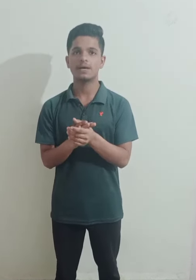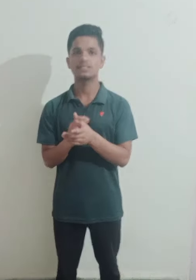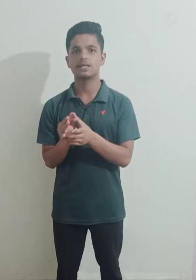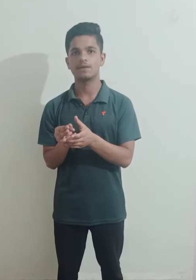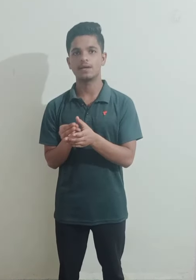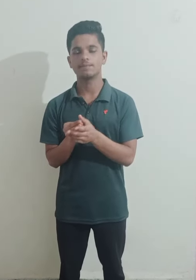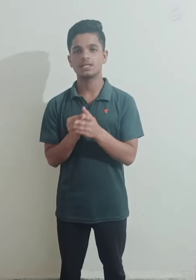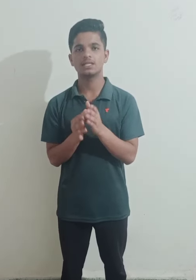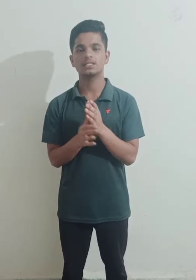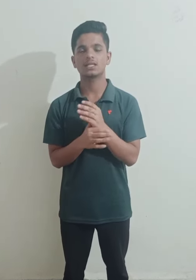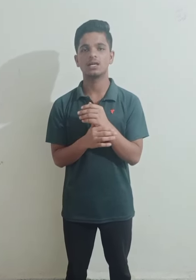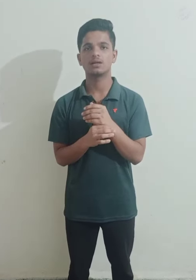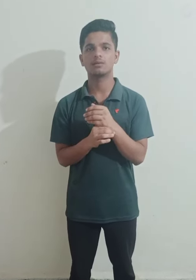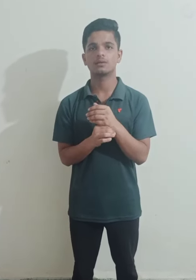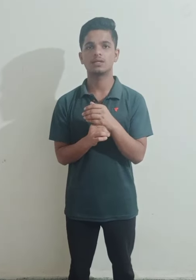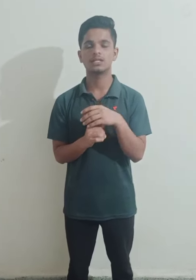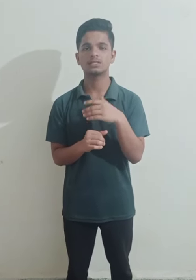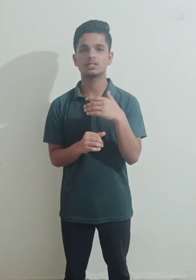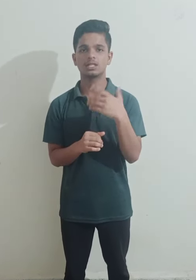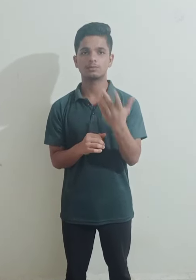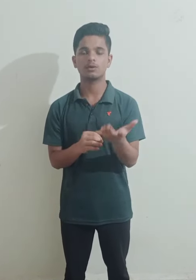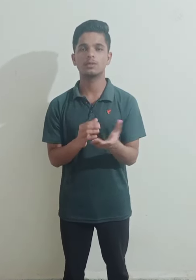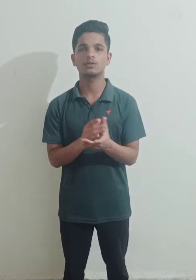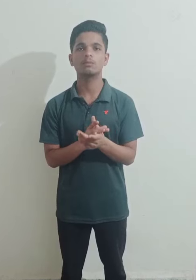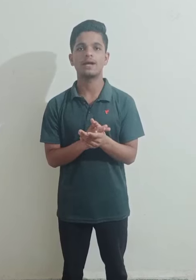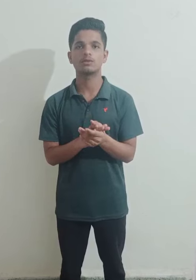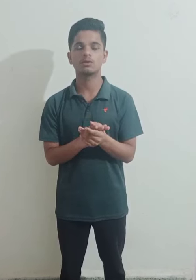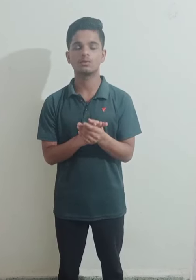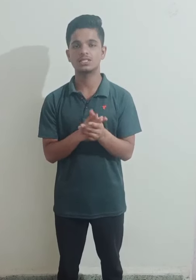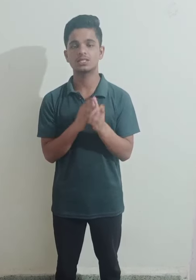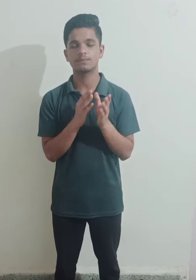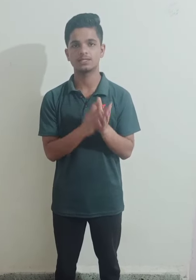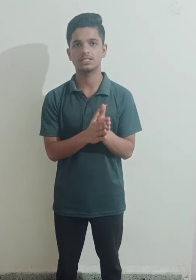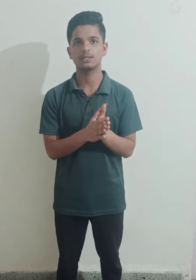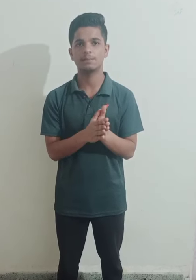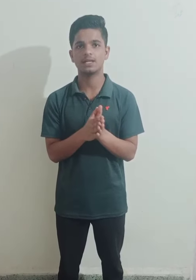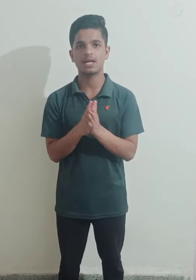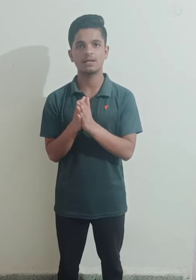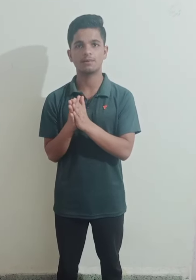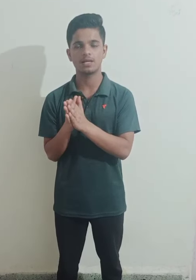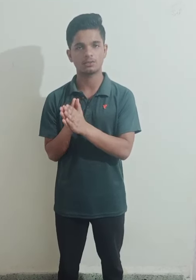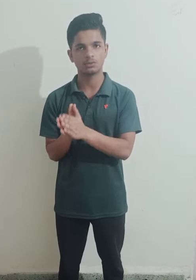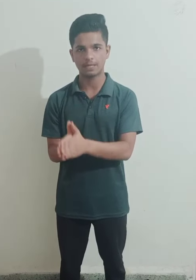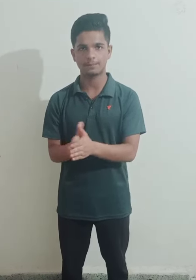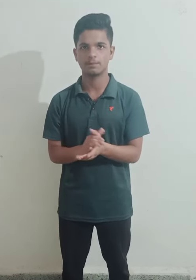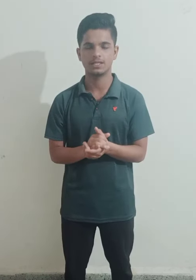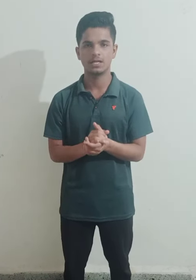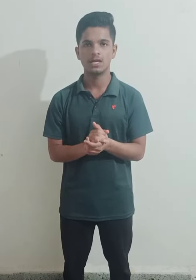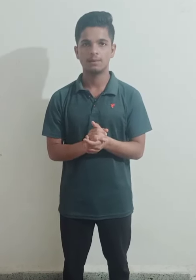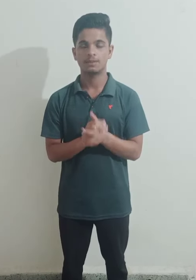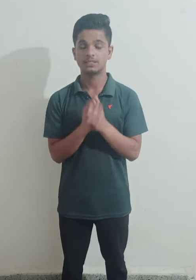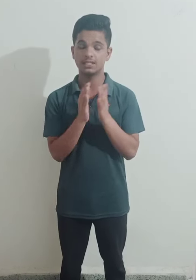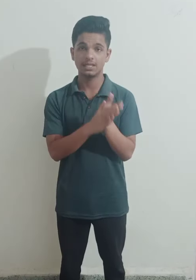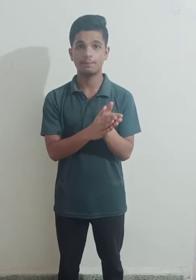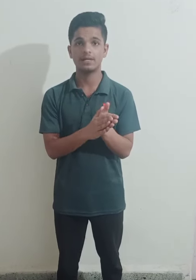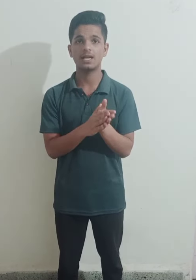JVM, it is transformed into bytecode, which is machine dependent and also machine independent and also